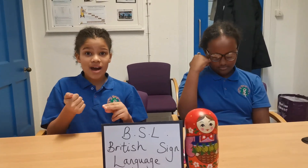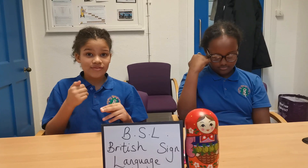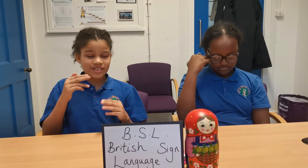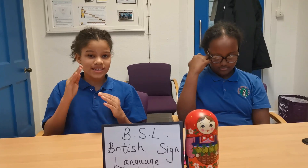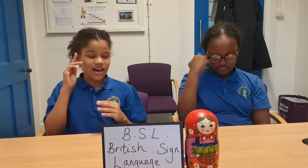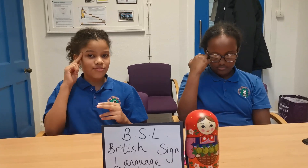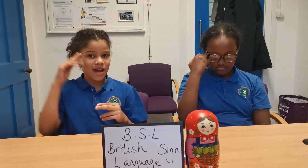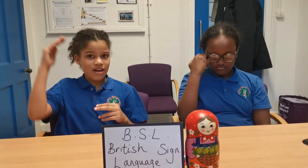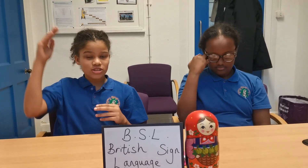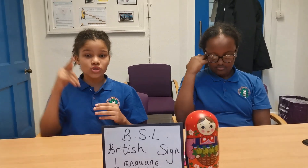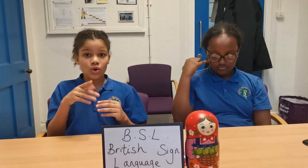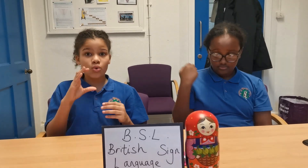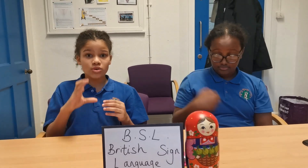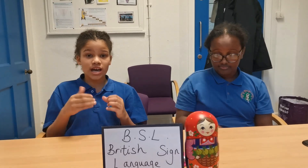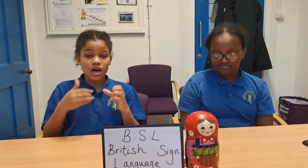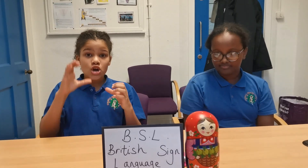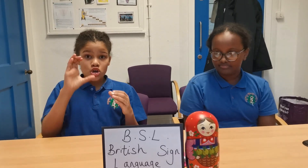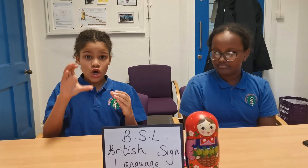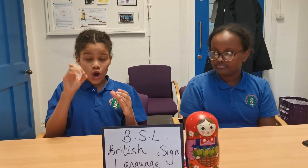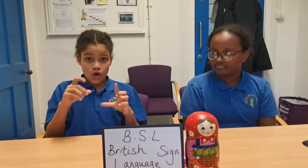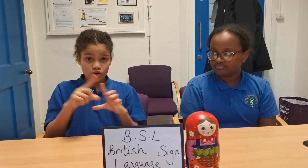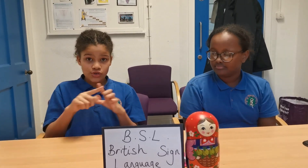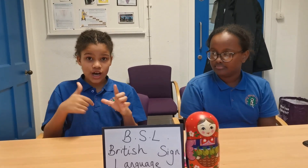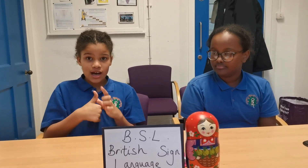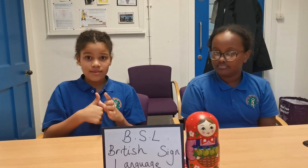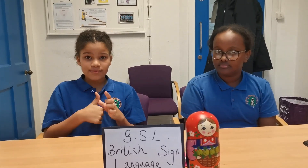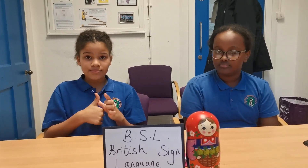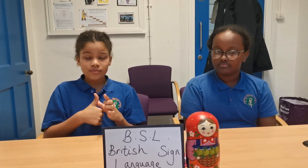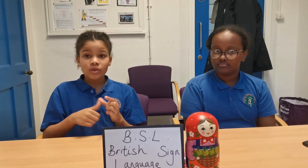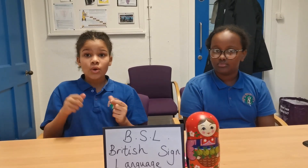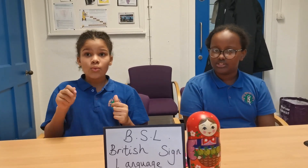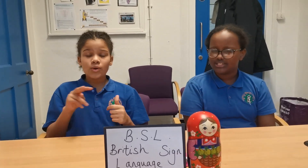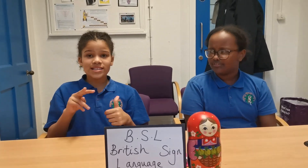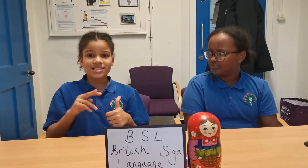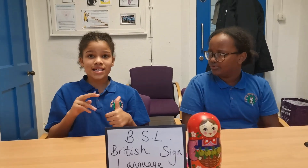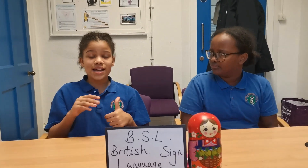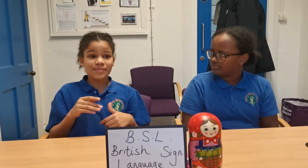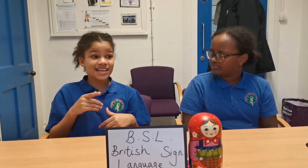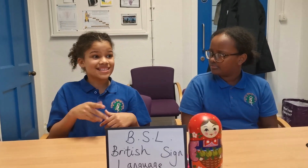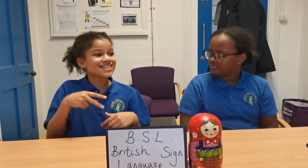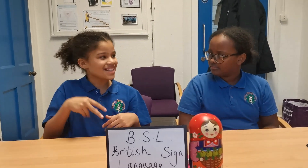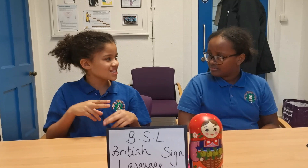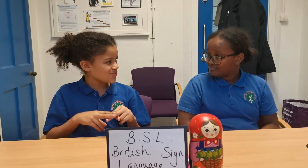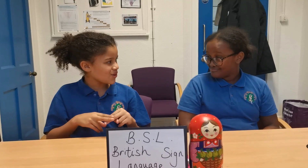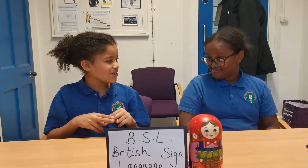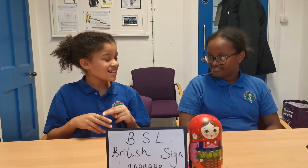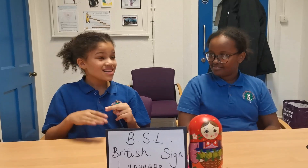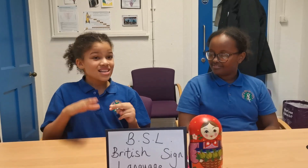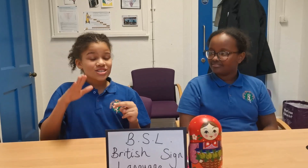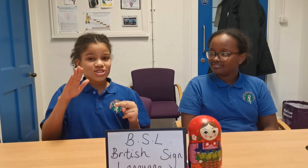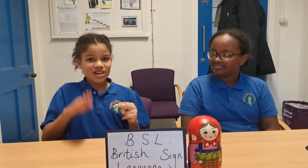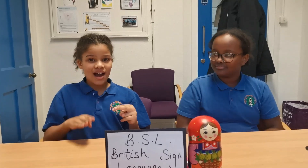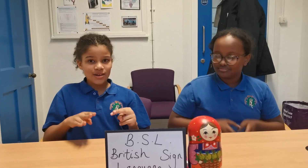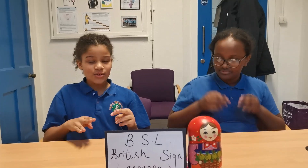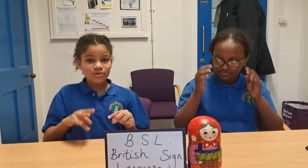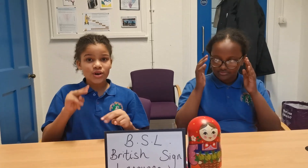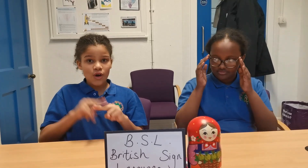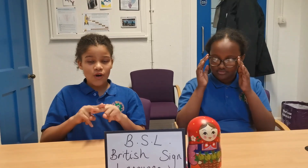have deaf parents, you're called a CODA, which it stands for Child